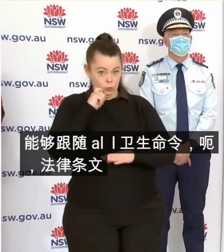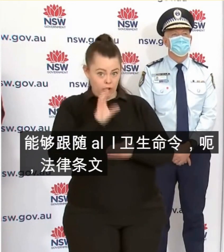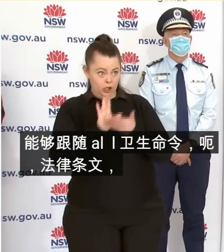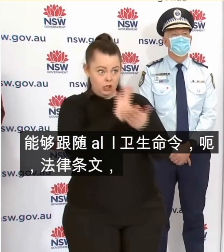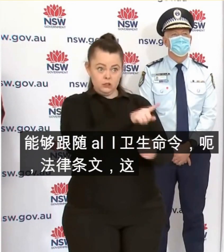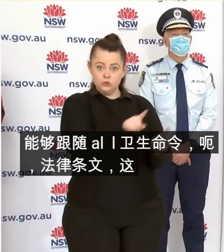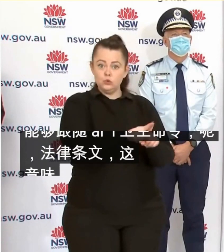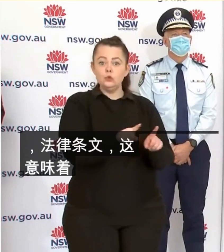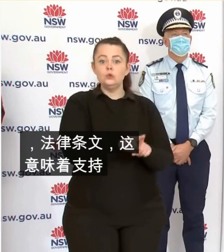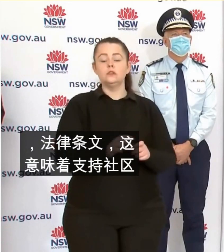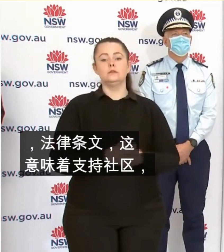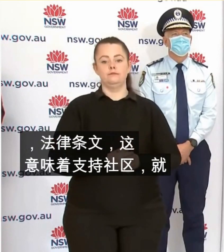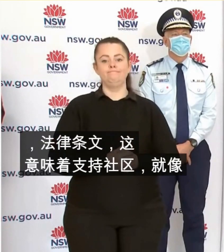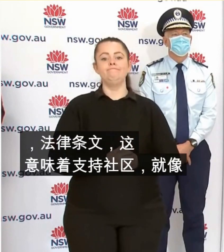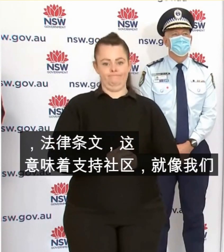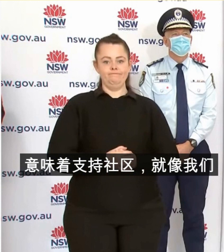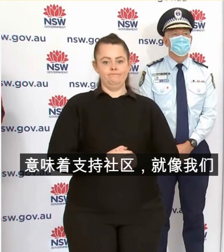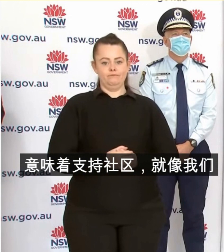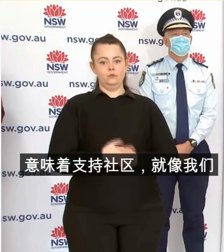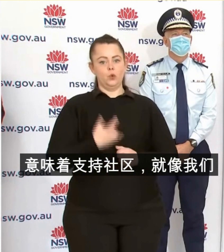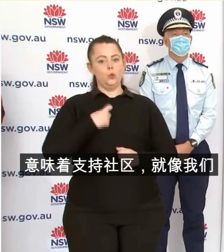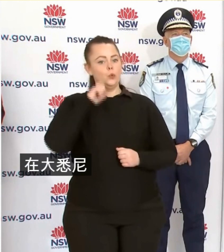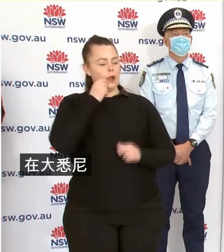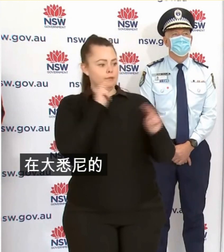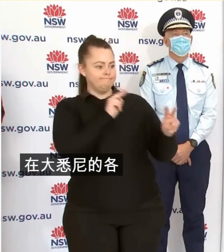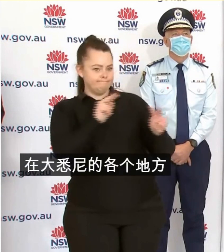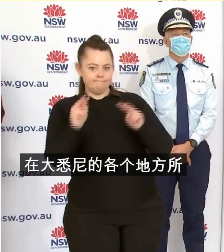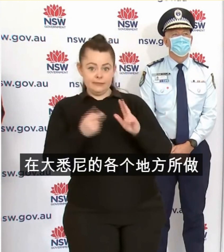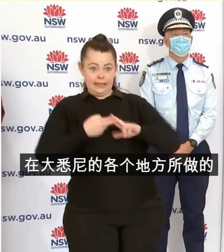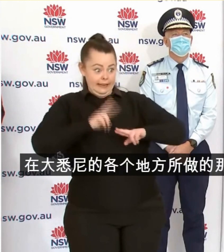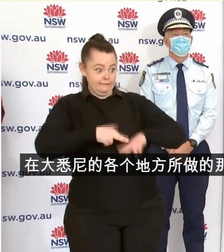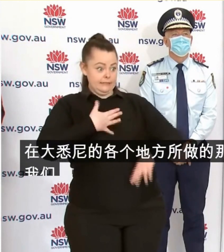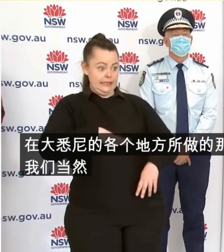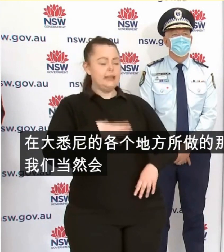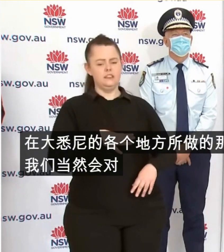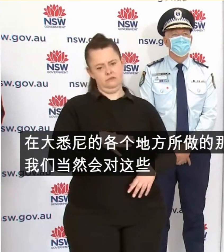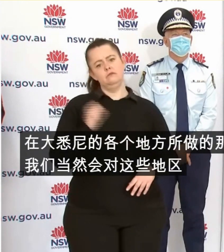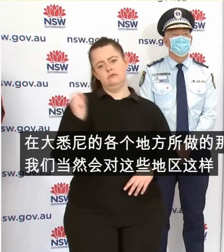orders to the letter of the law. And that means supporting communities, as we've done in